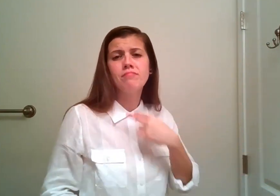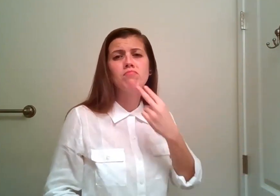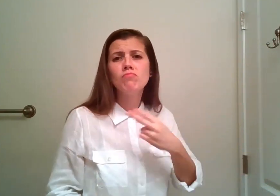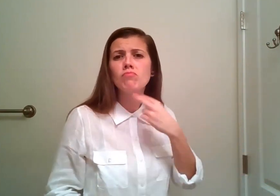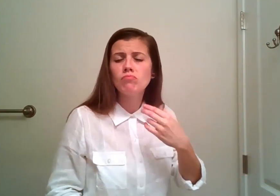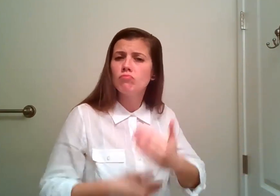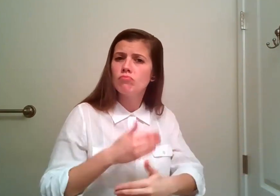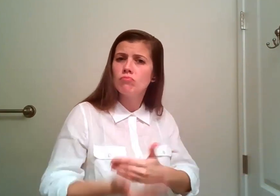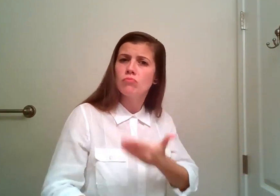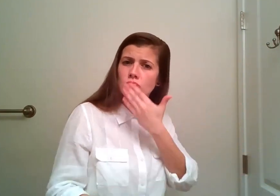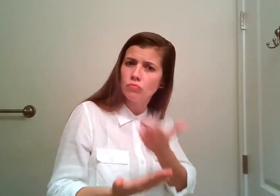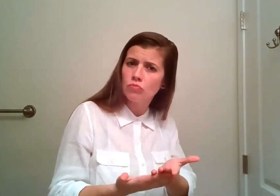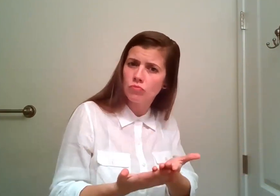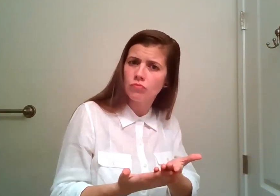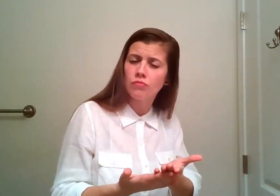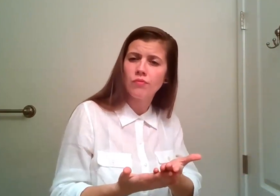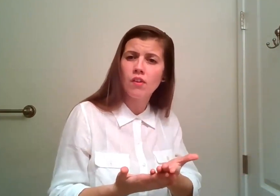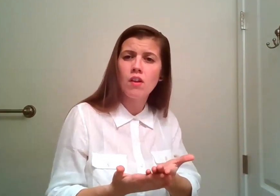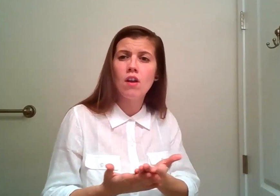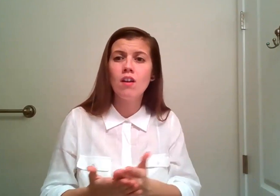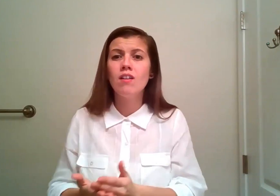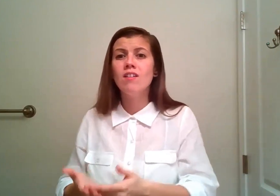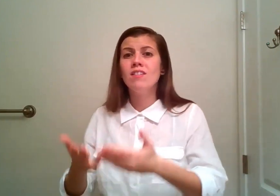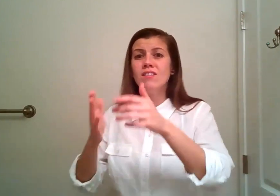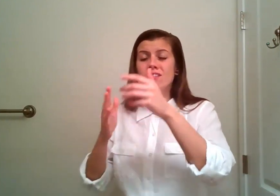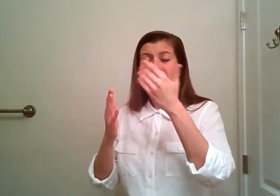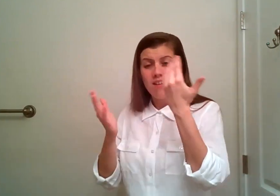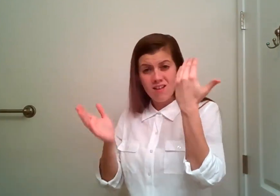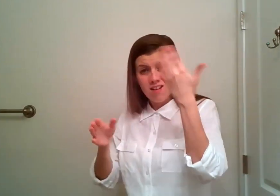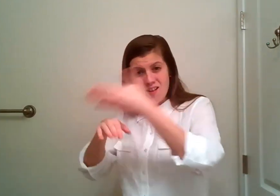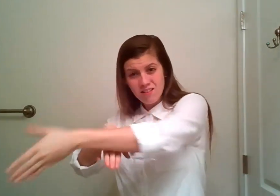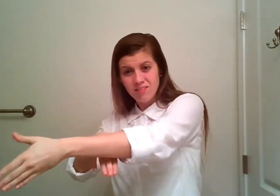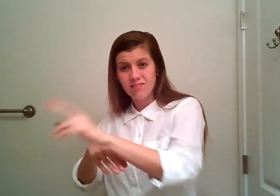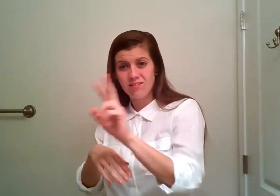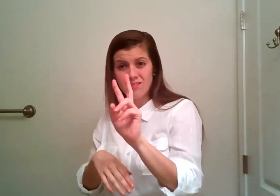I never had the surgery again, but I did continue to use my voice, which did get better.